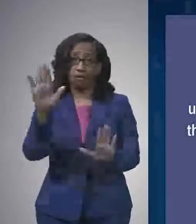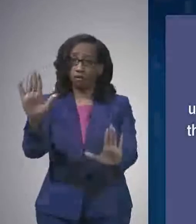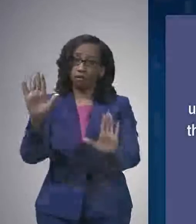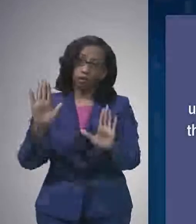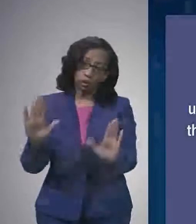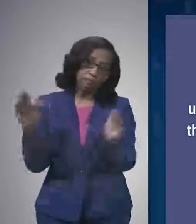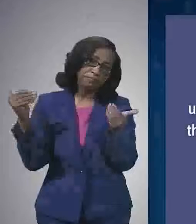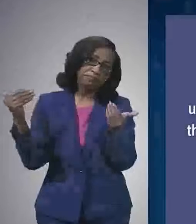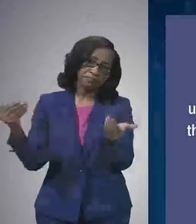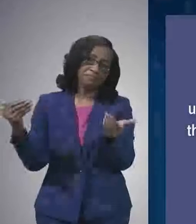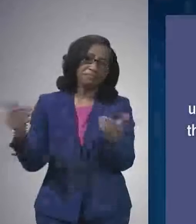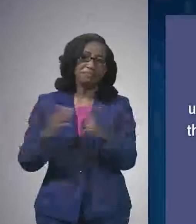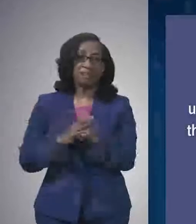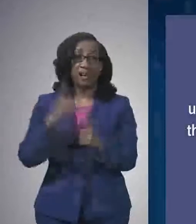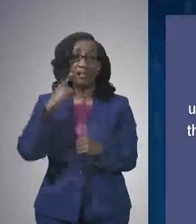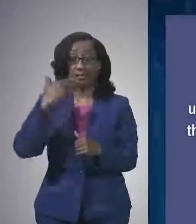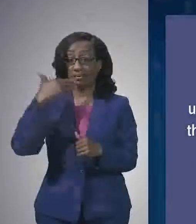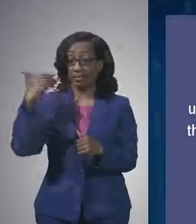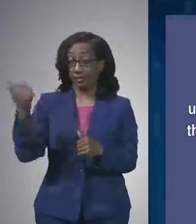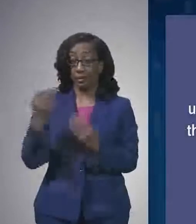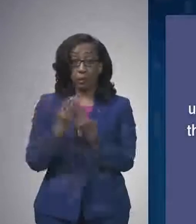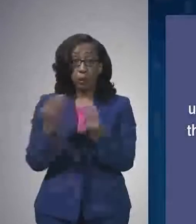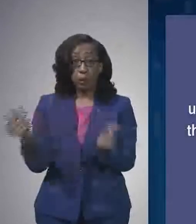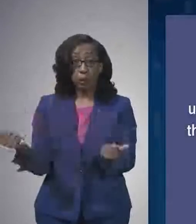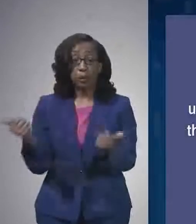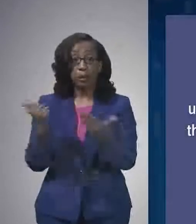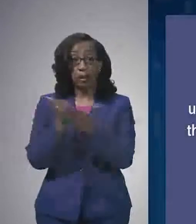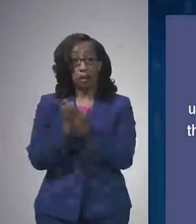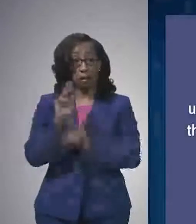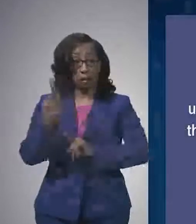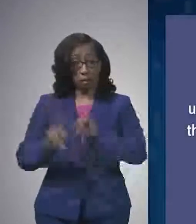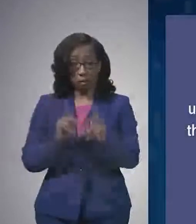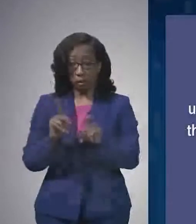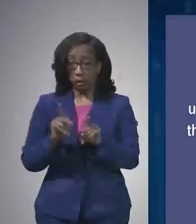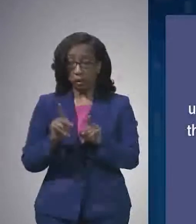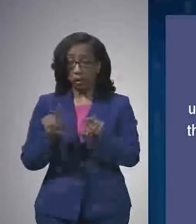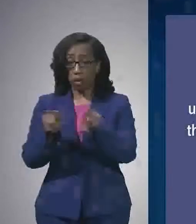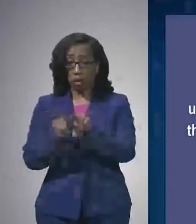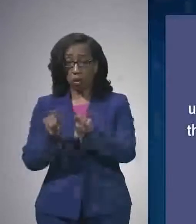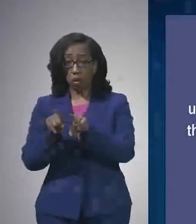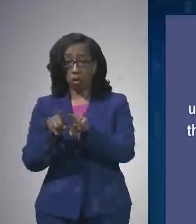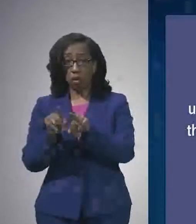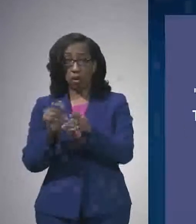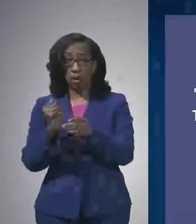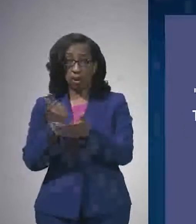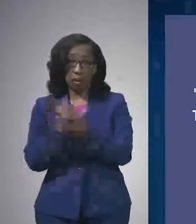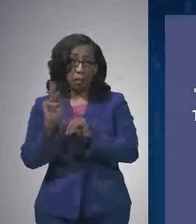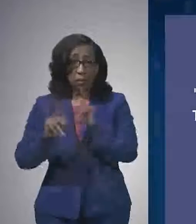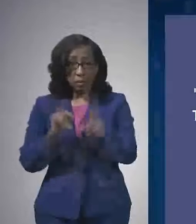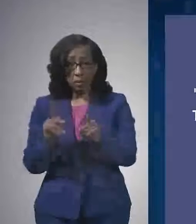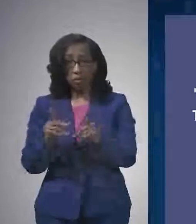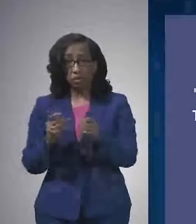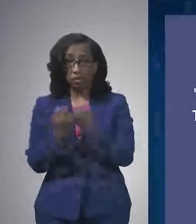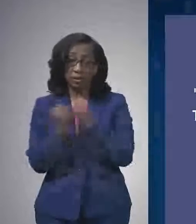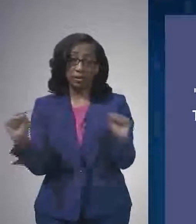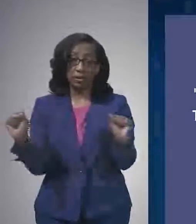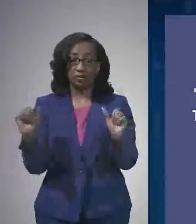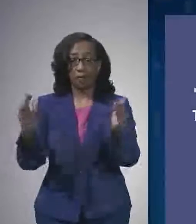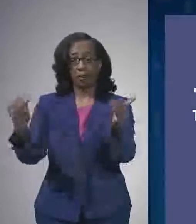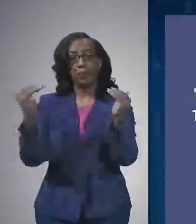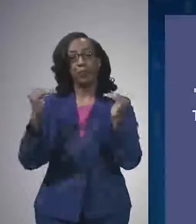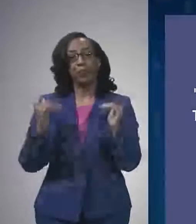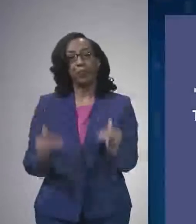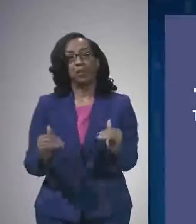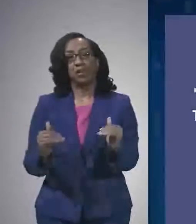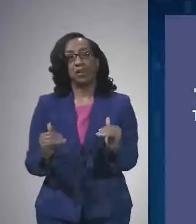do. I think it would be the best solution to keeping employees and the general public safe. Or this one: this is a